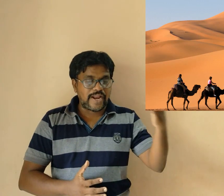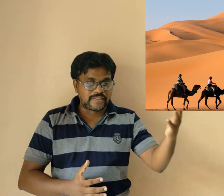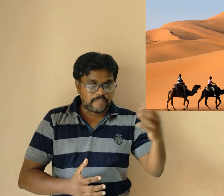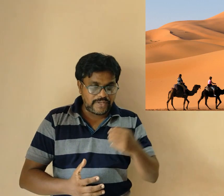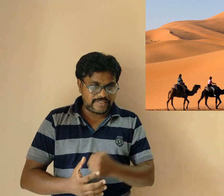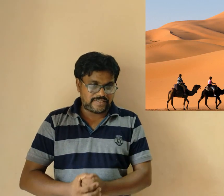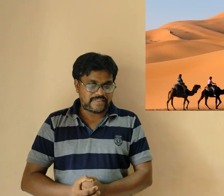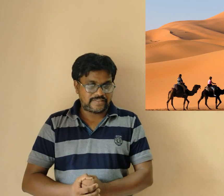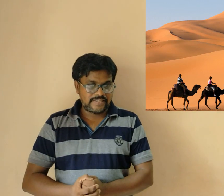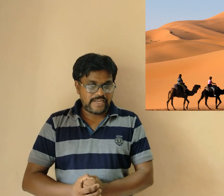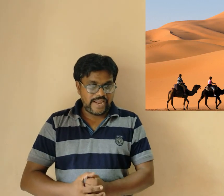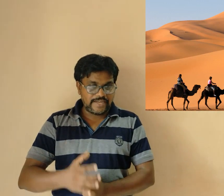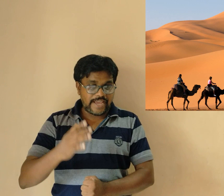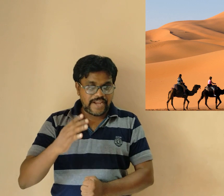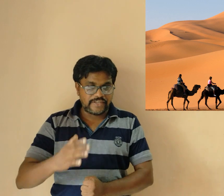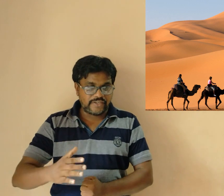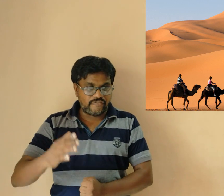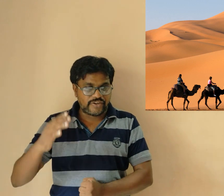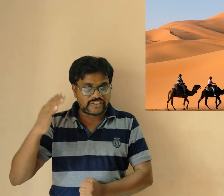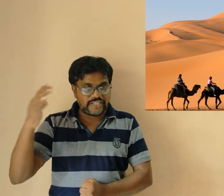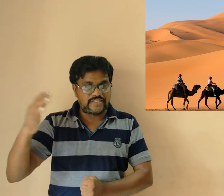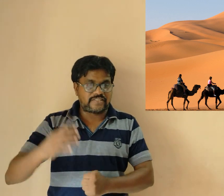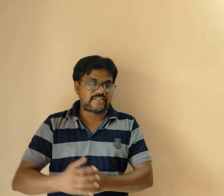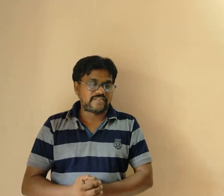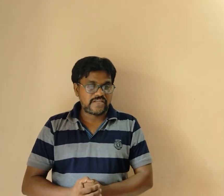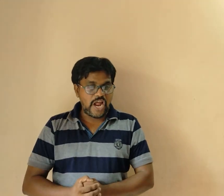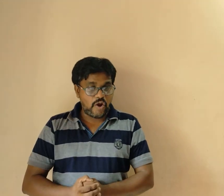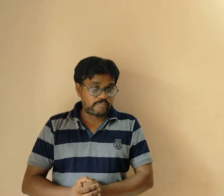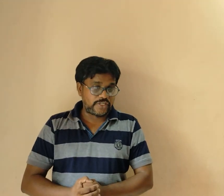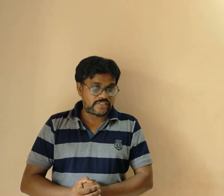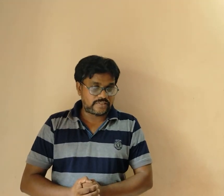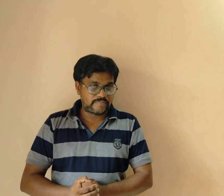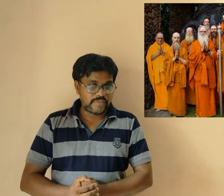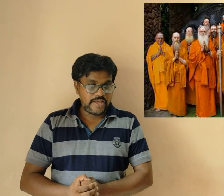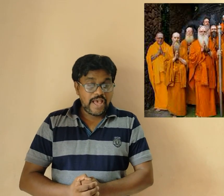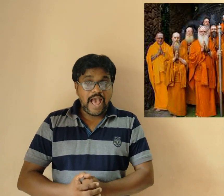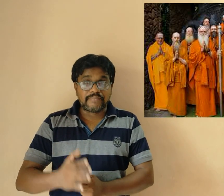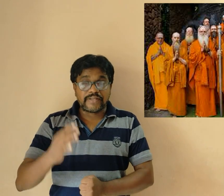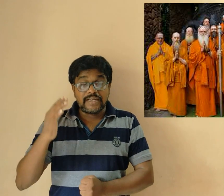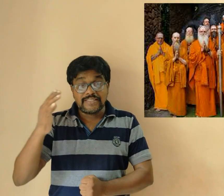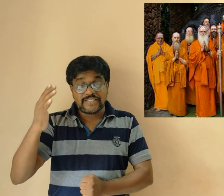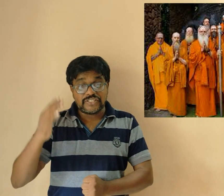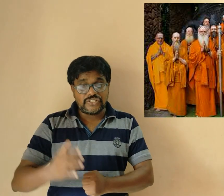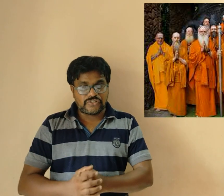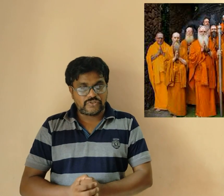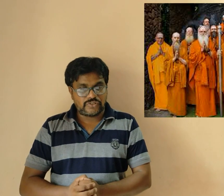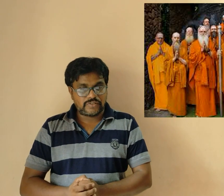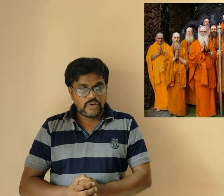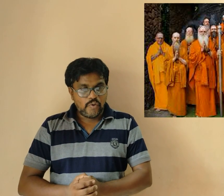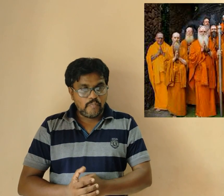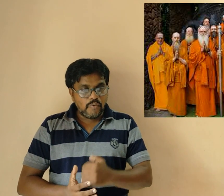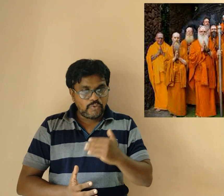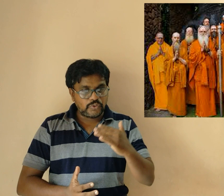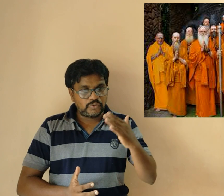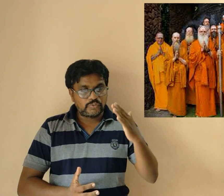another place in carrying different things and objects. And the religious teachers moved to